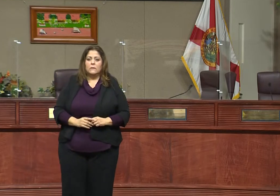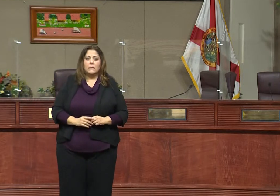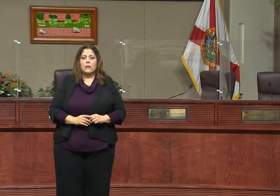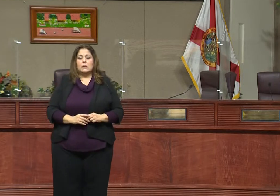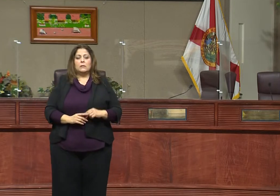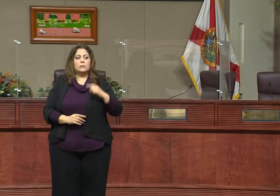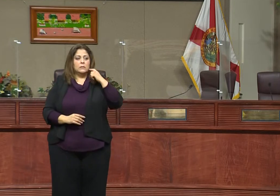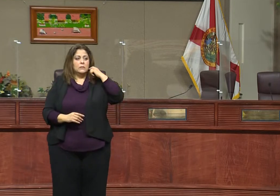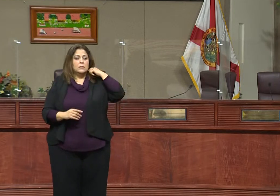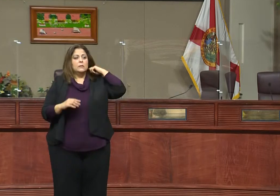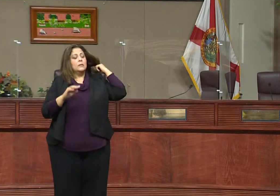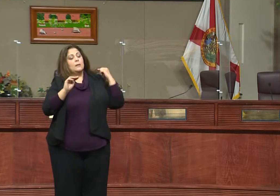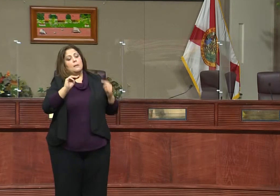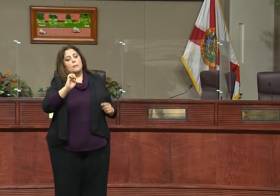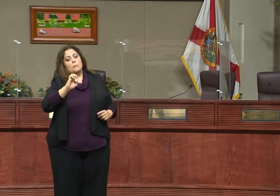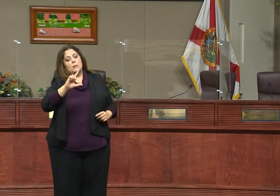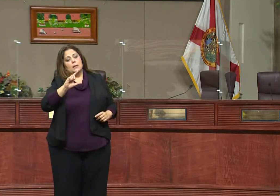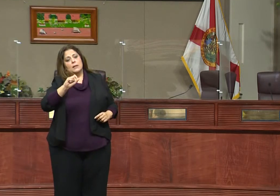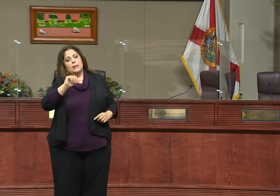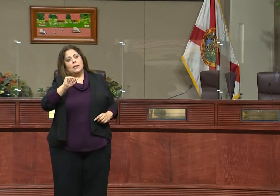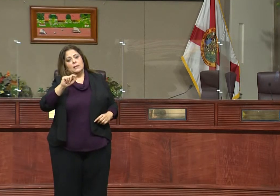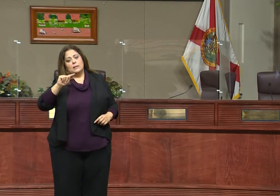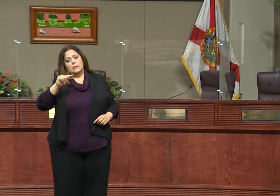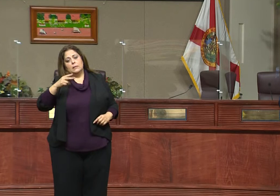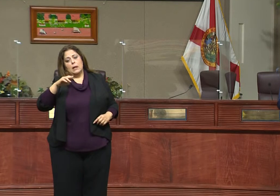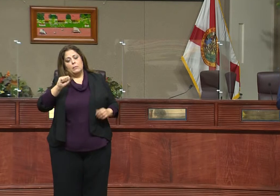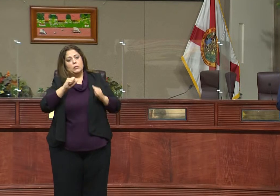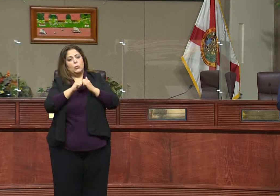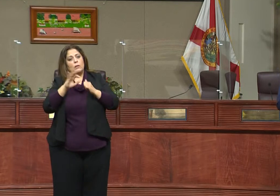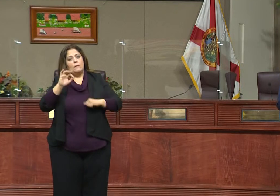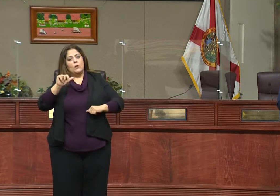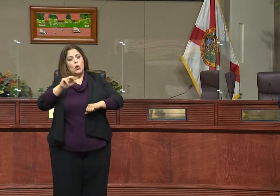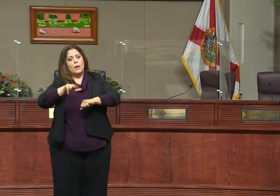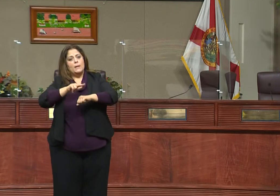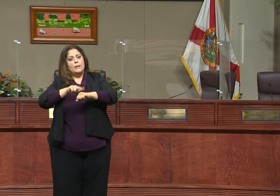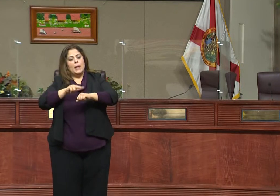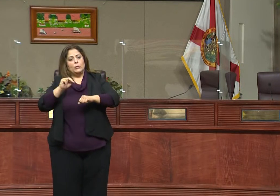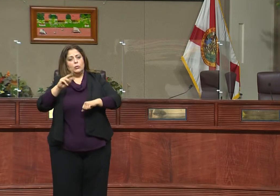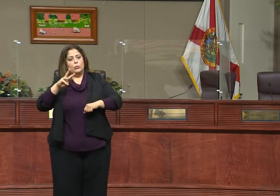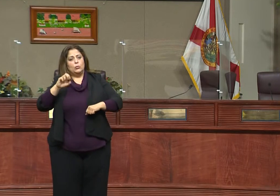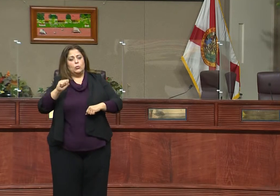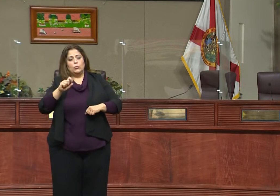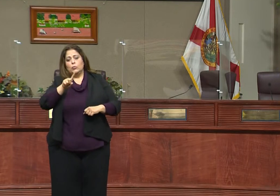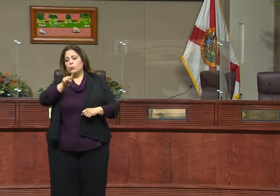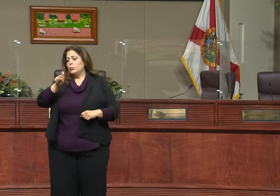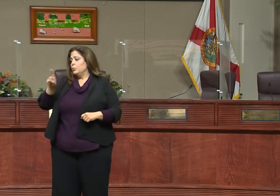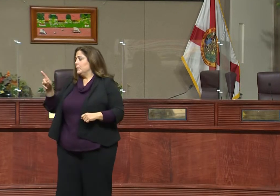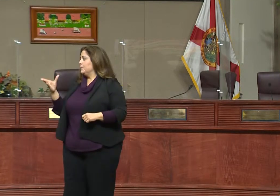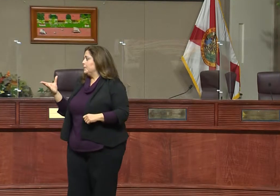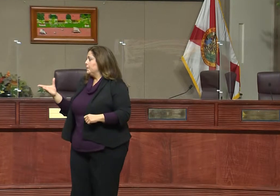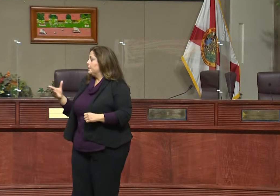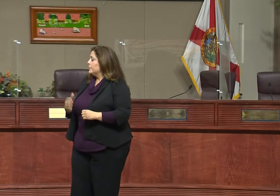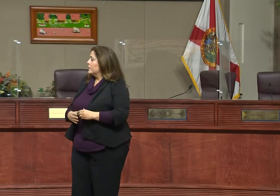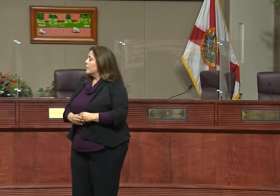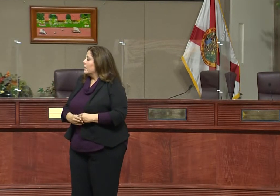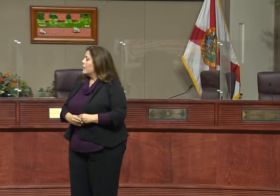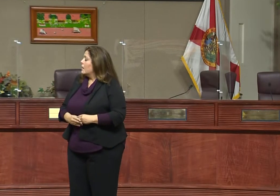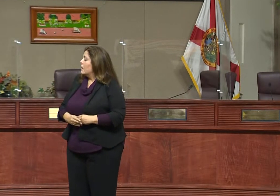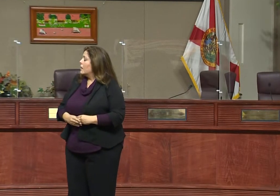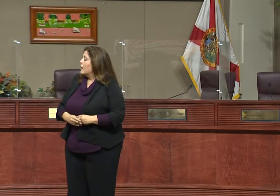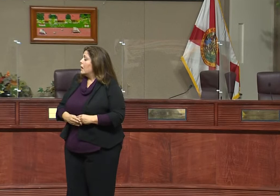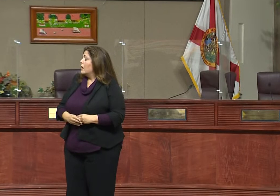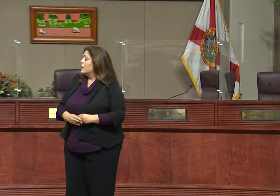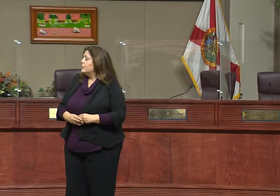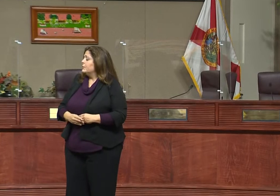Okay, this is Melissa Thomas with Florida National News. This question is for Ms. Alvina Chu. Wanted to get your thoughts